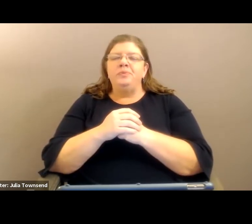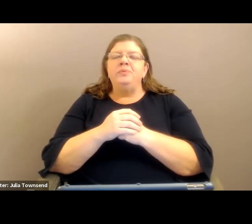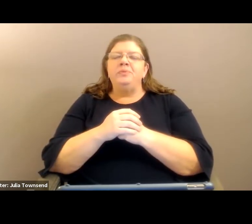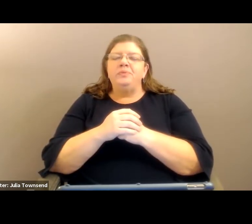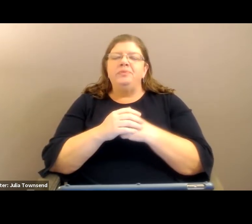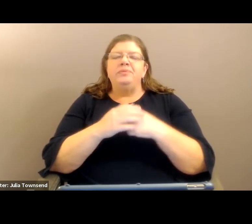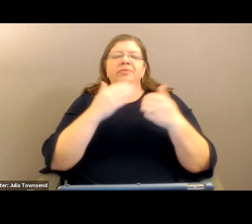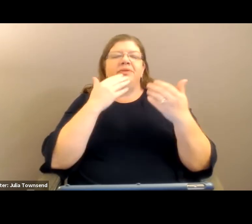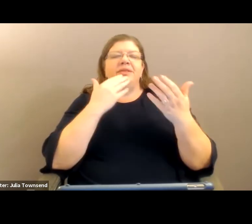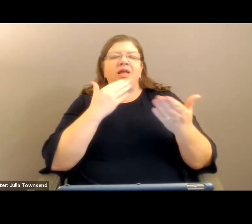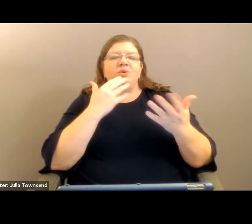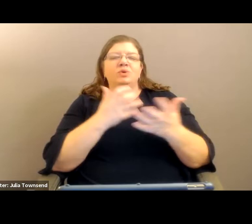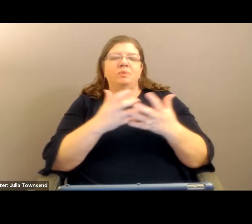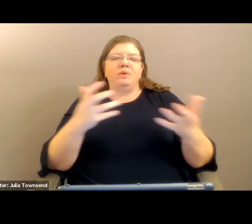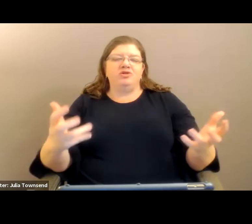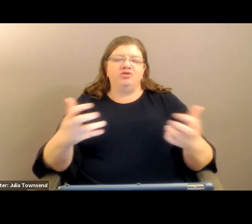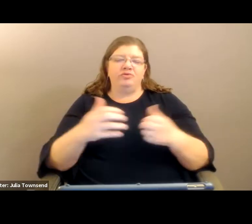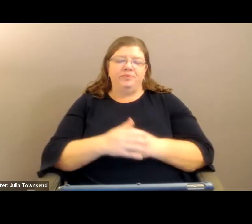Thank you so much.